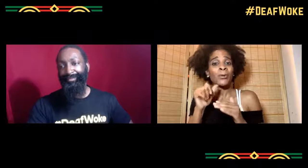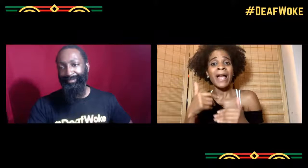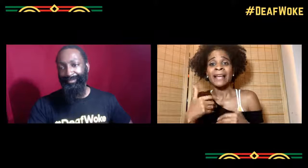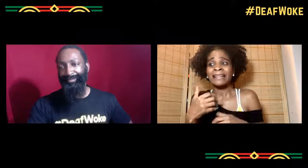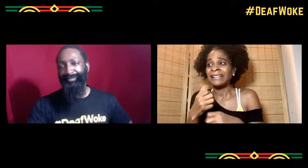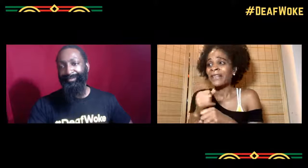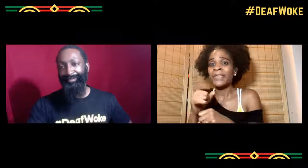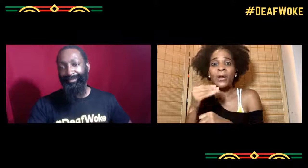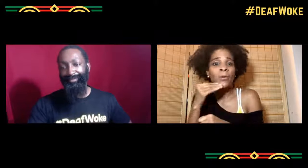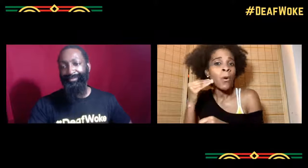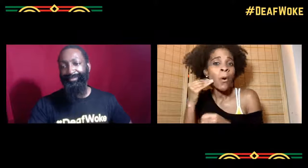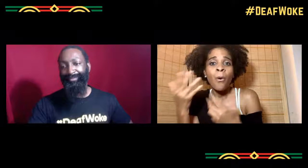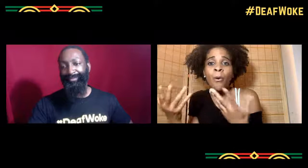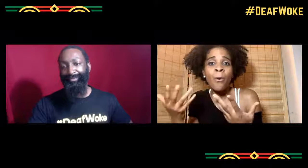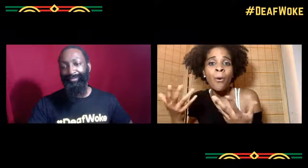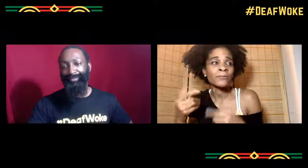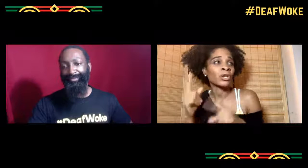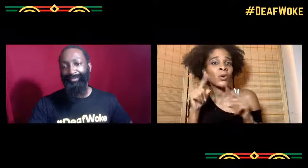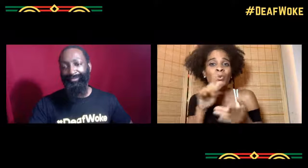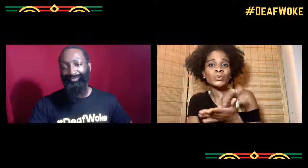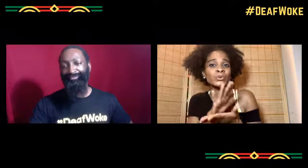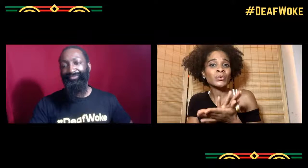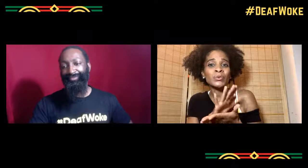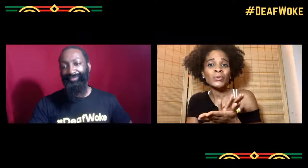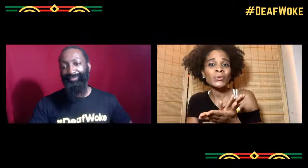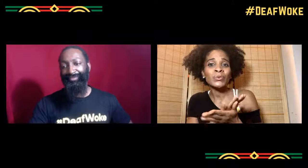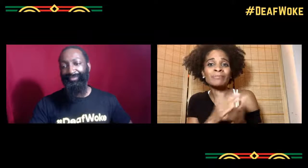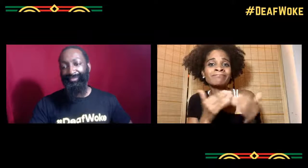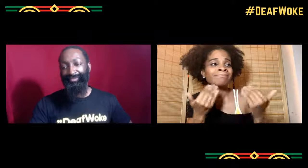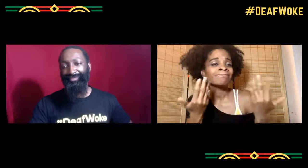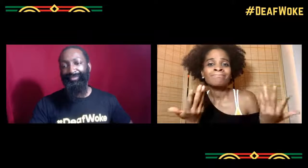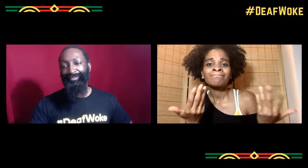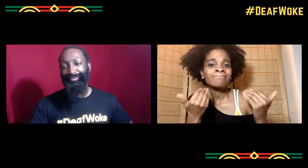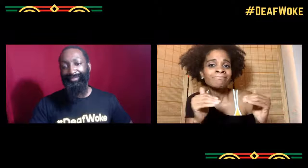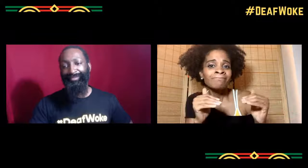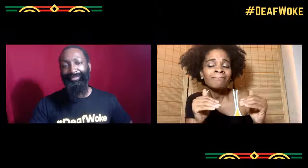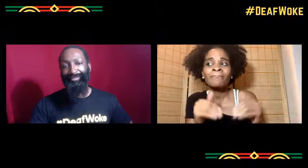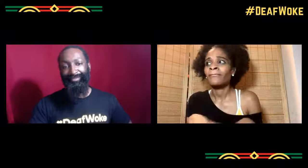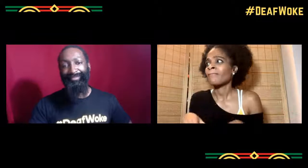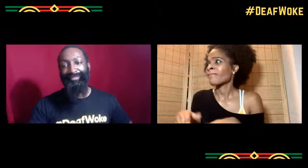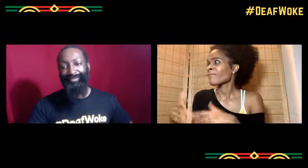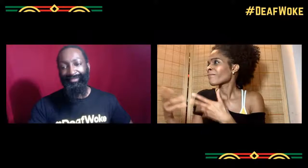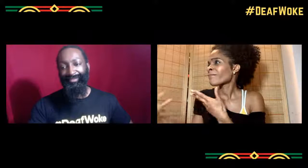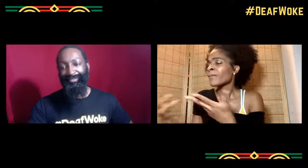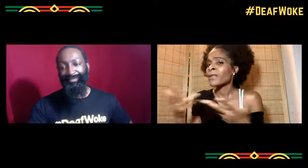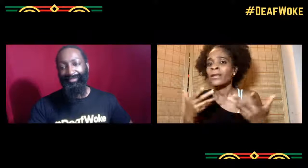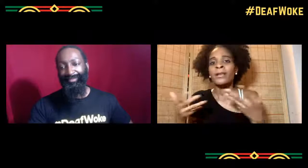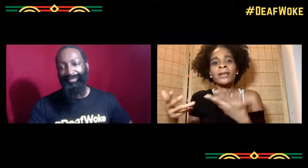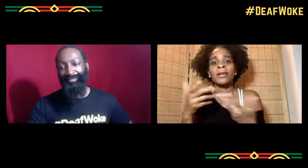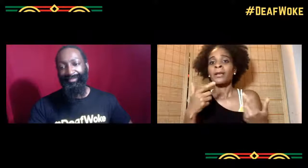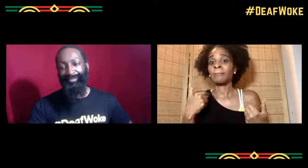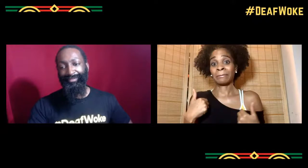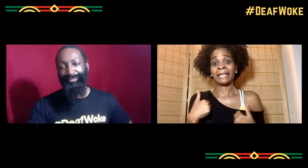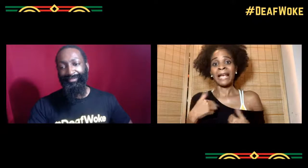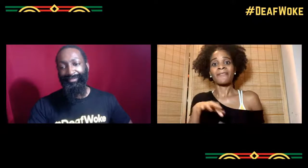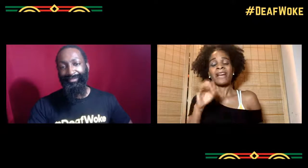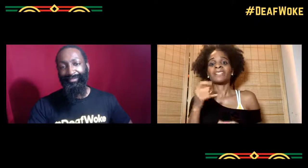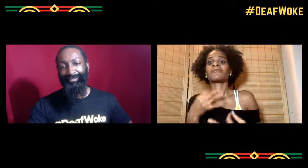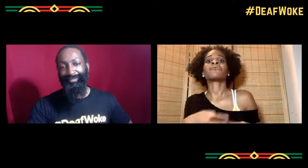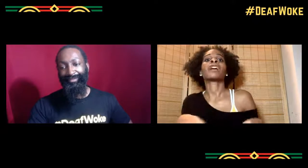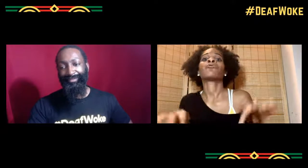lot of times the deaf community does not have that recognition. And, you know, there's